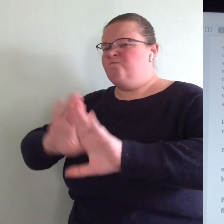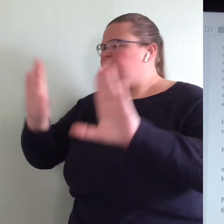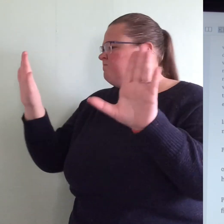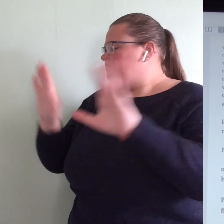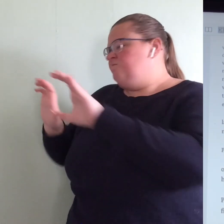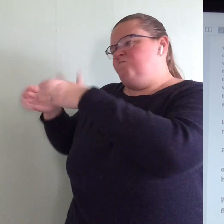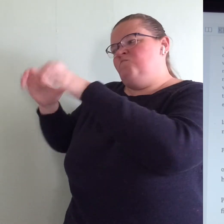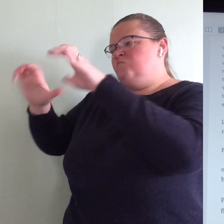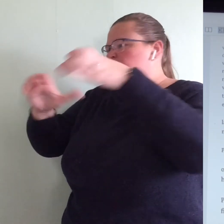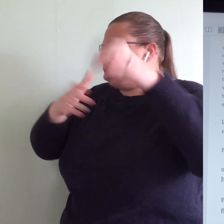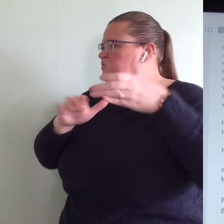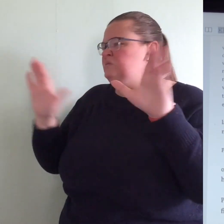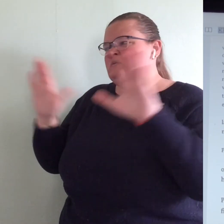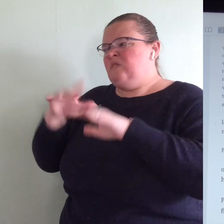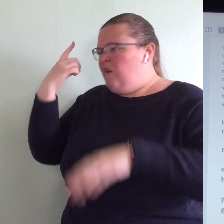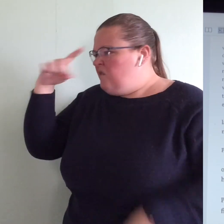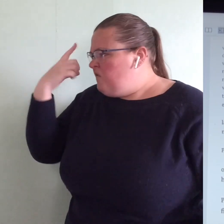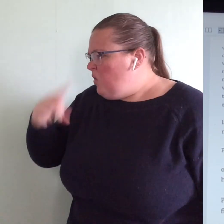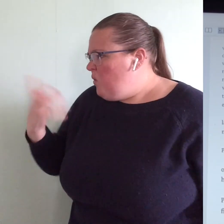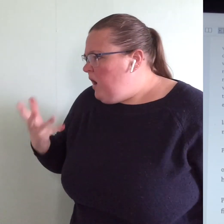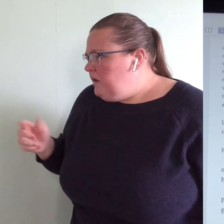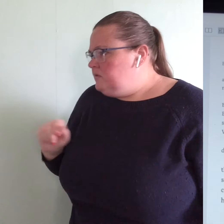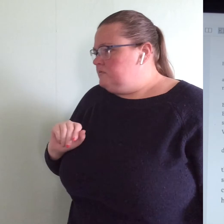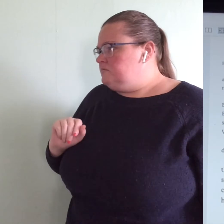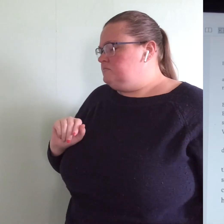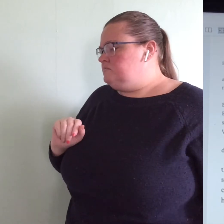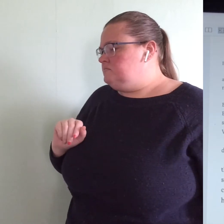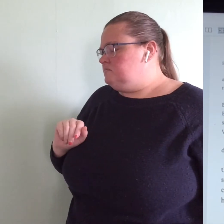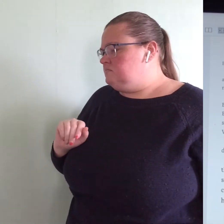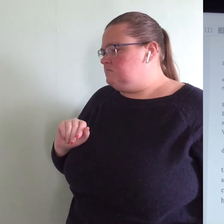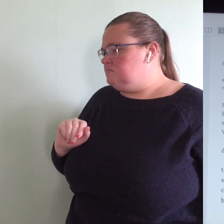parties, son of Adam, said Mr. Beaver. What for?